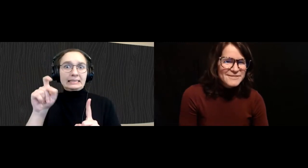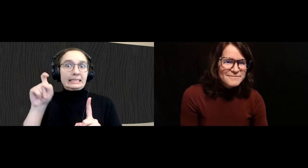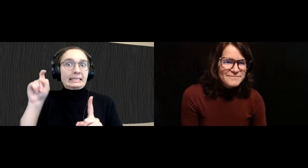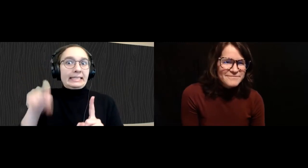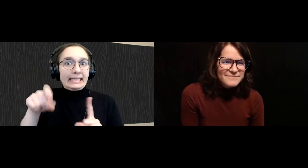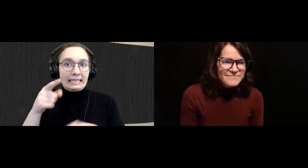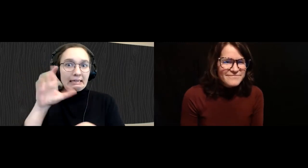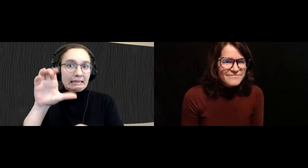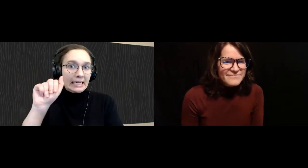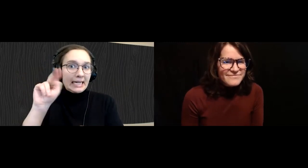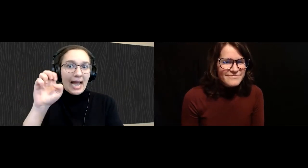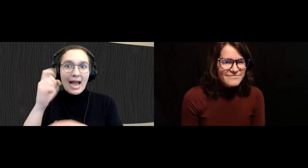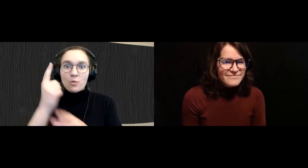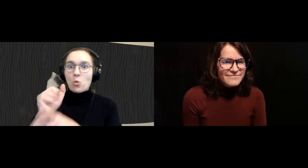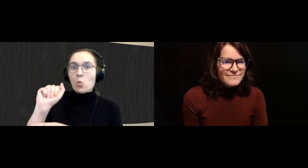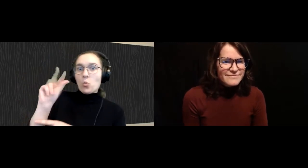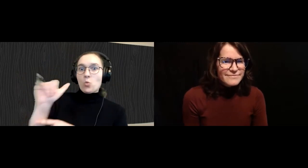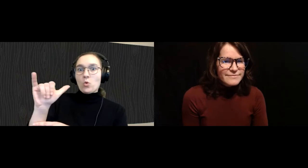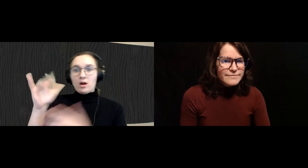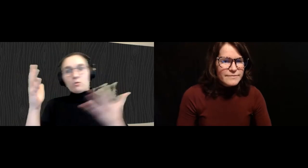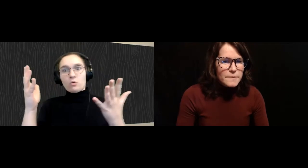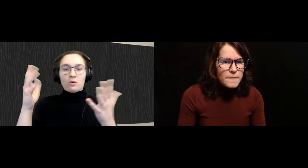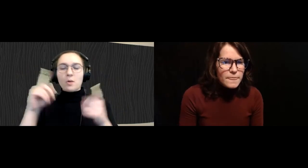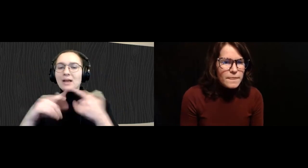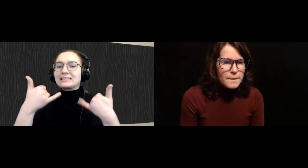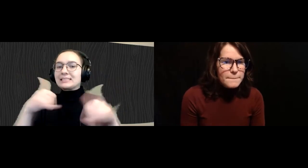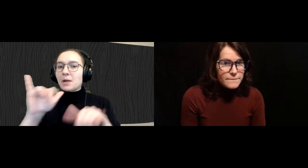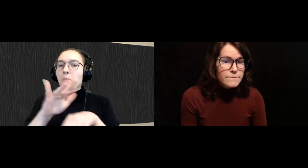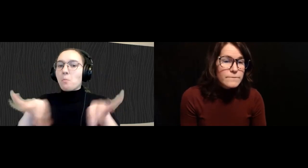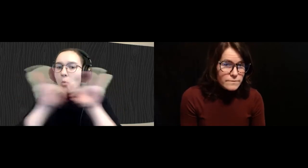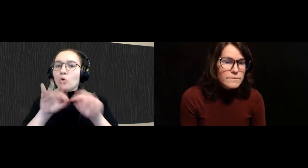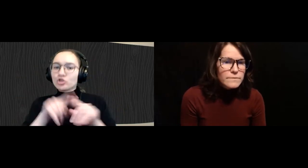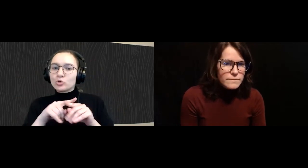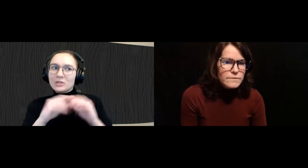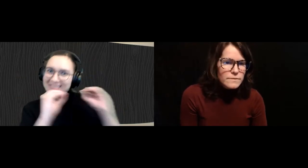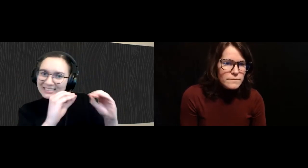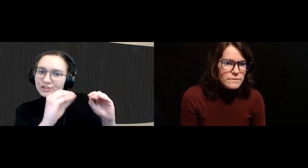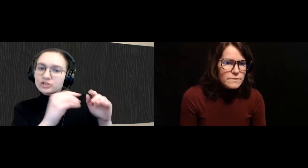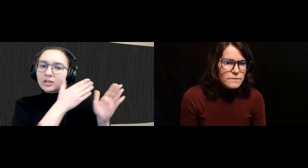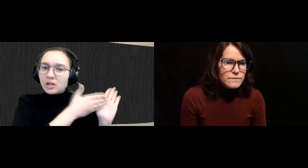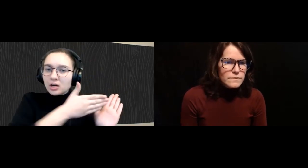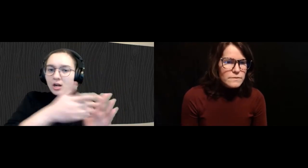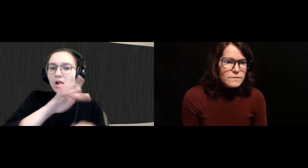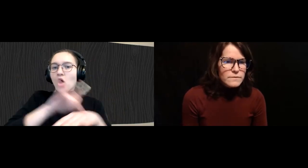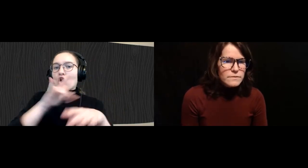even if a child doesn't need a cane right away, but still it's important to teach